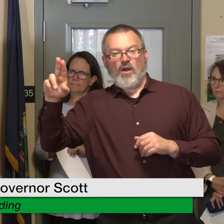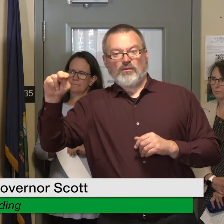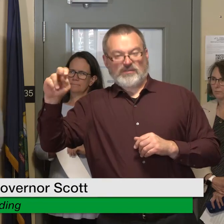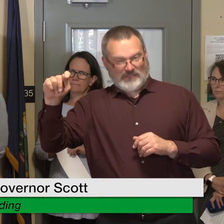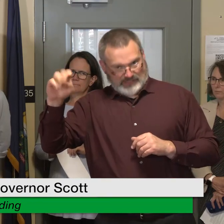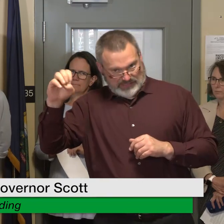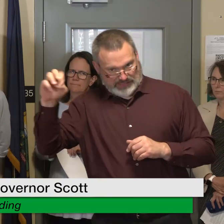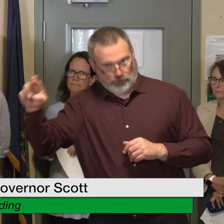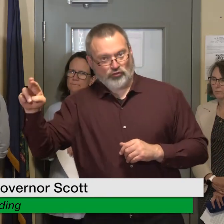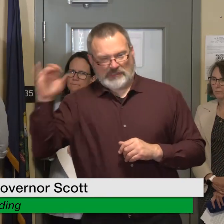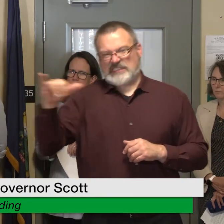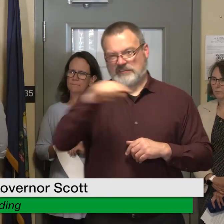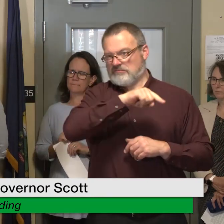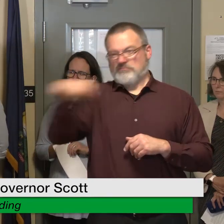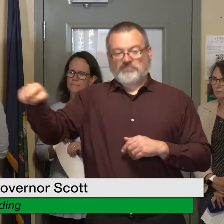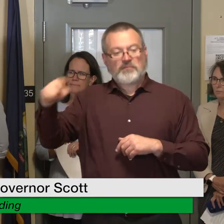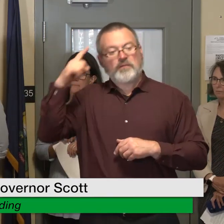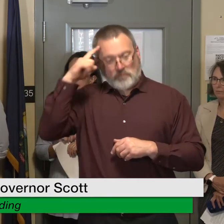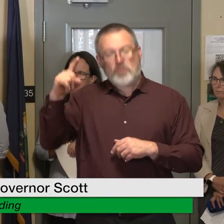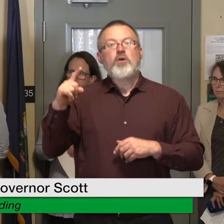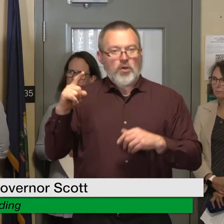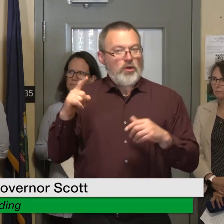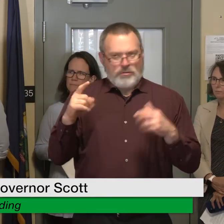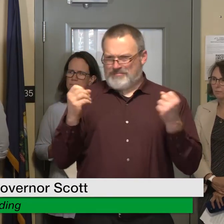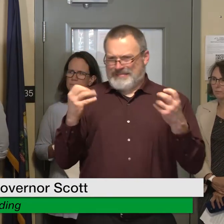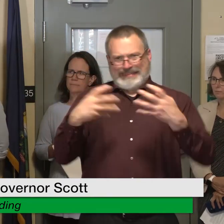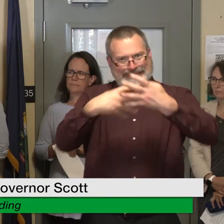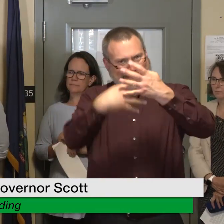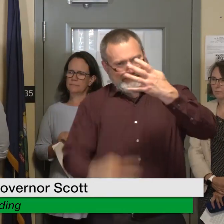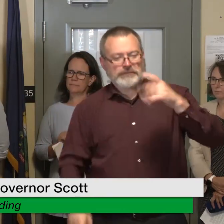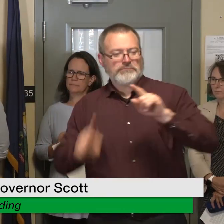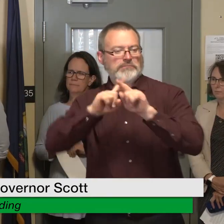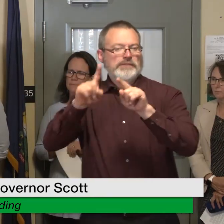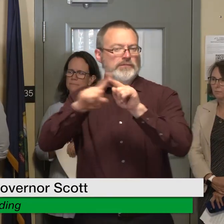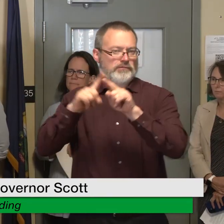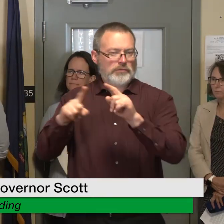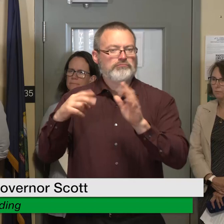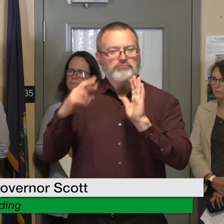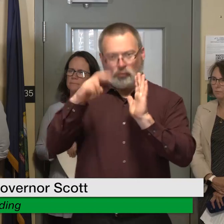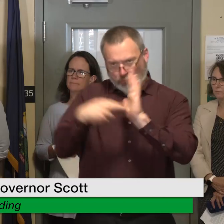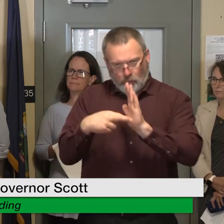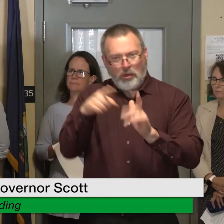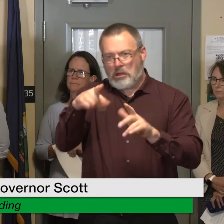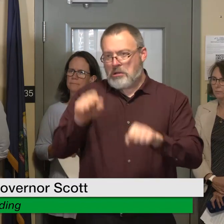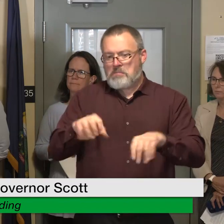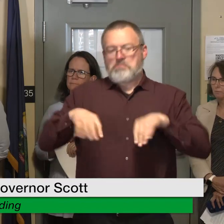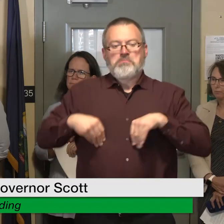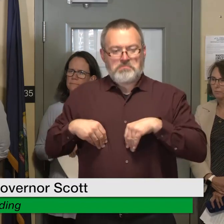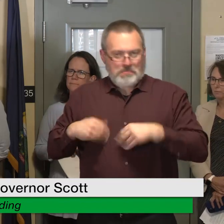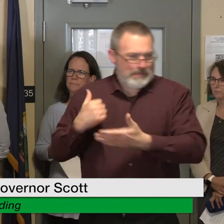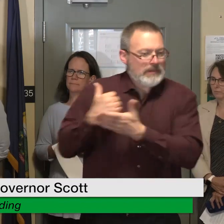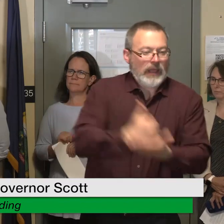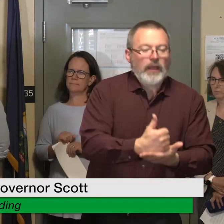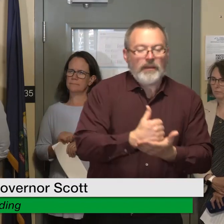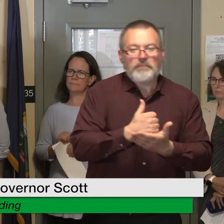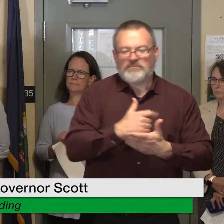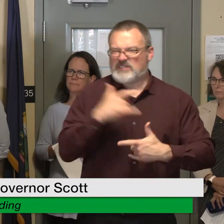opportunities to assist with flood victims. Please check with your local municipalities for those ongoing efforts.